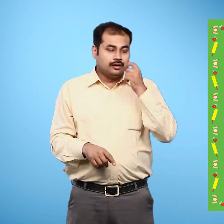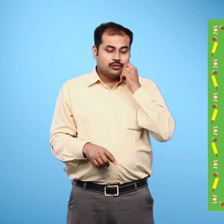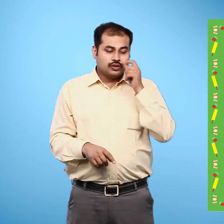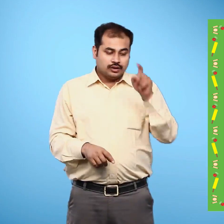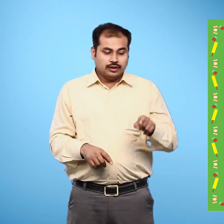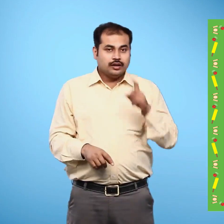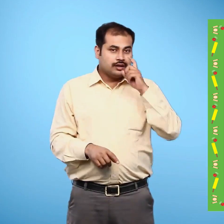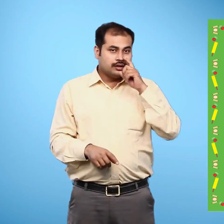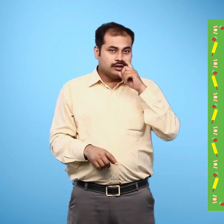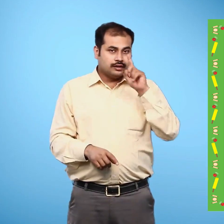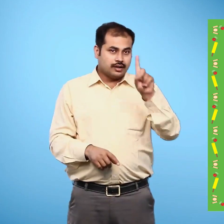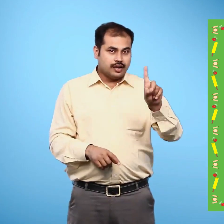and a girl are playing.